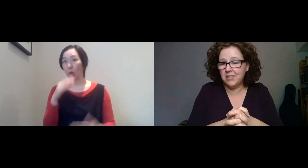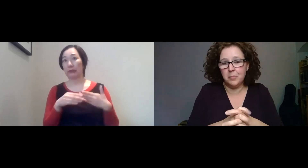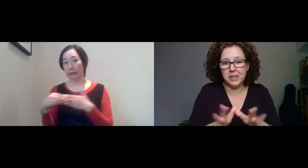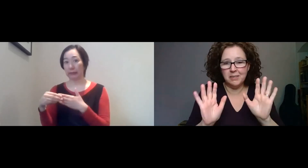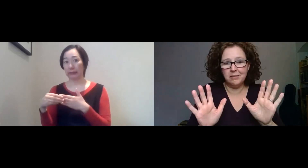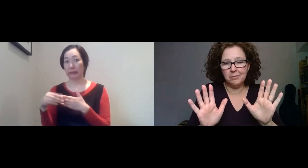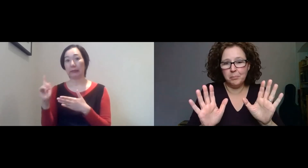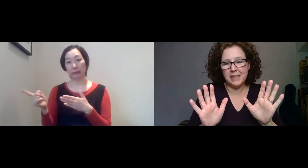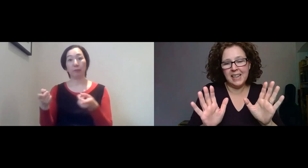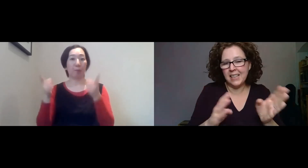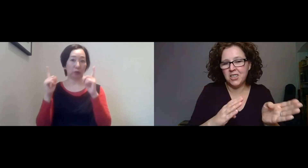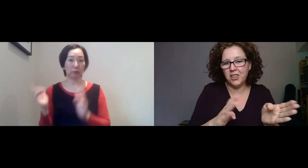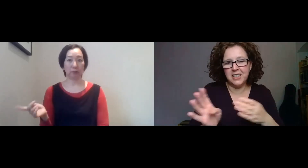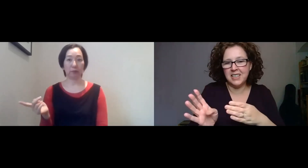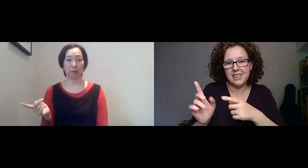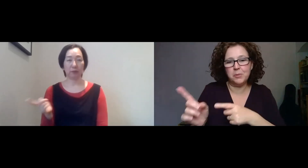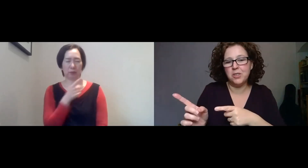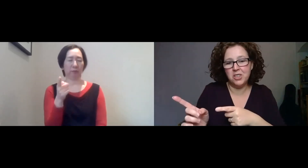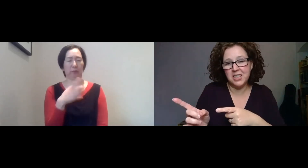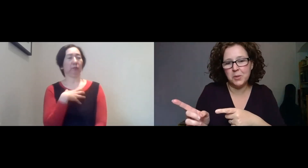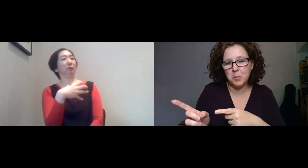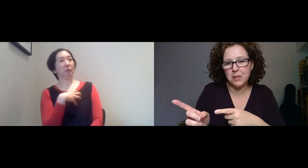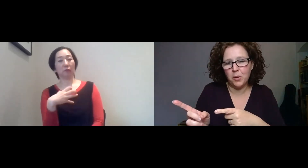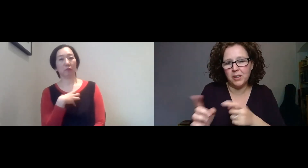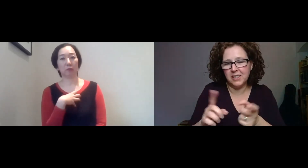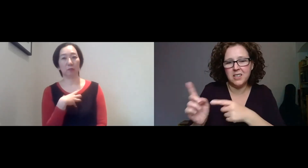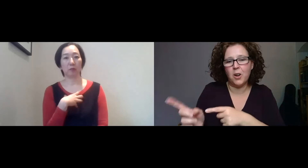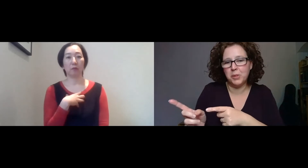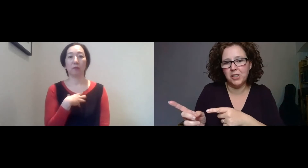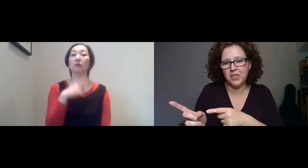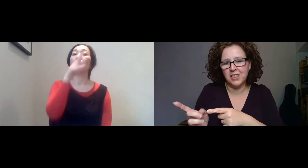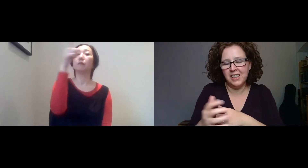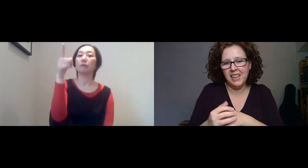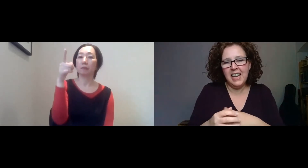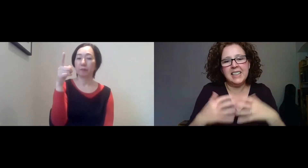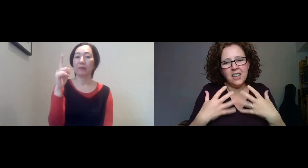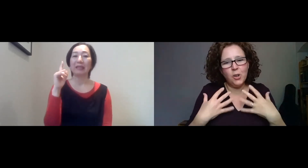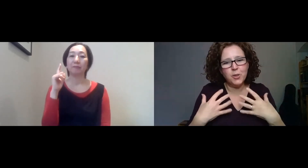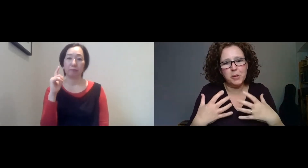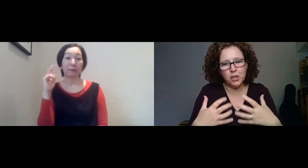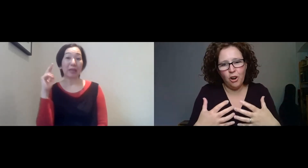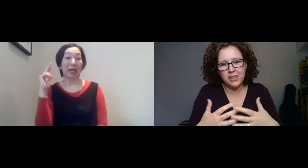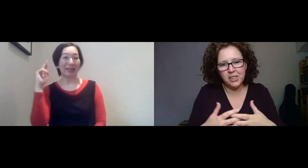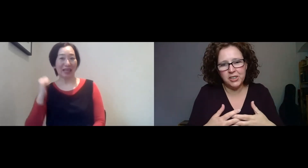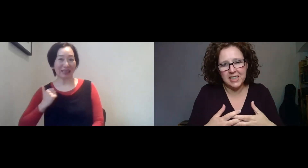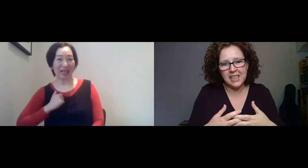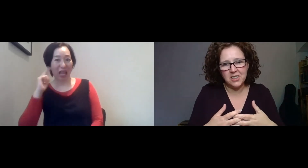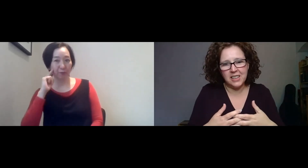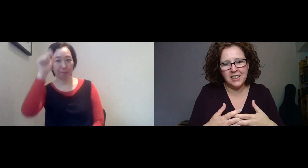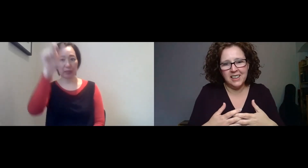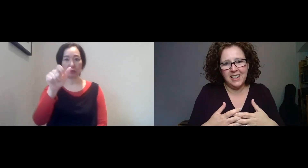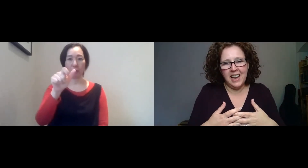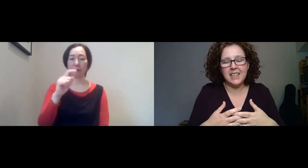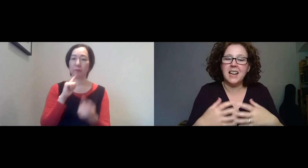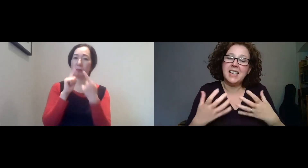she simply made the eyes turn and say it was Chizato's piece of work. This is her production. And that caused a bit of a shock in the audience,